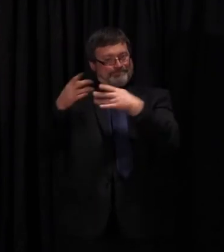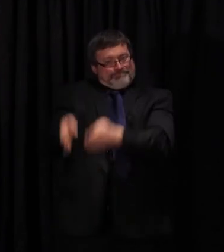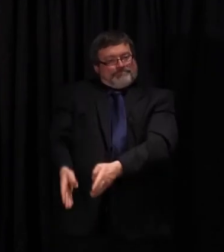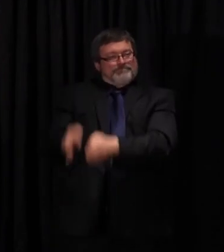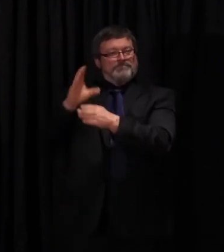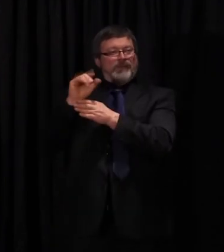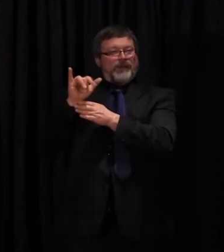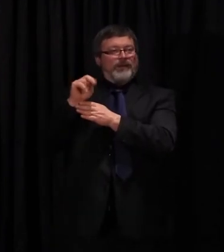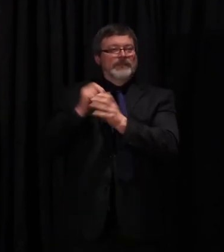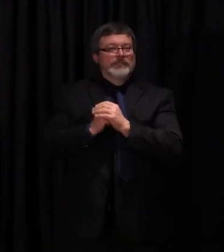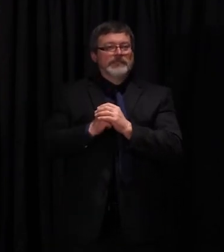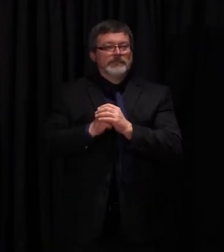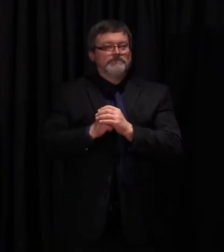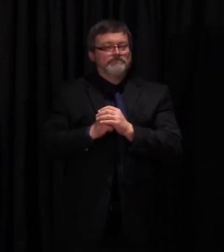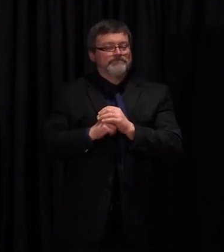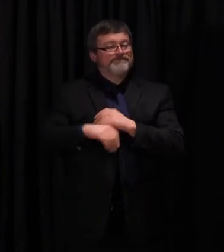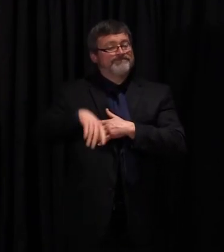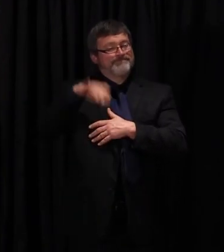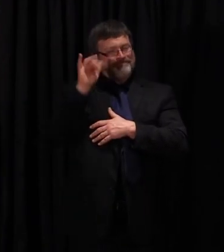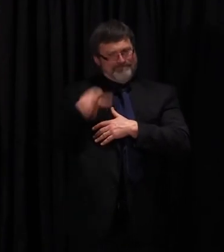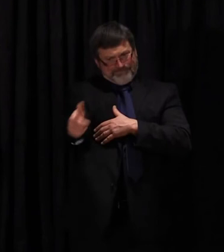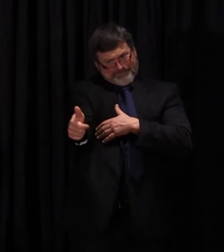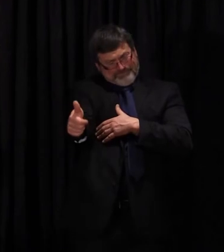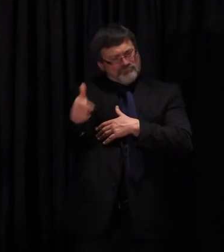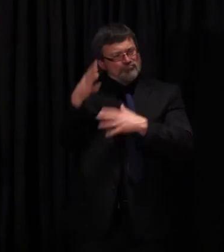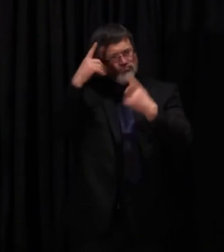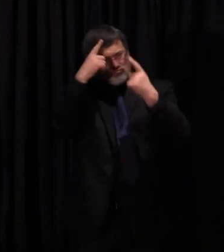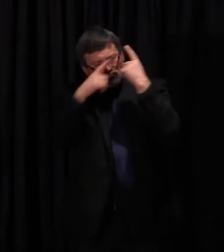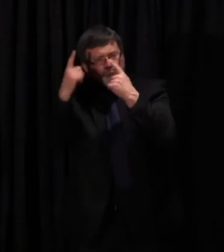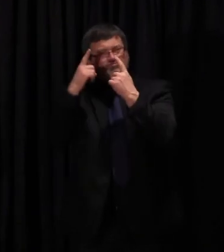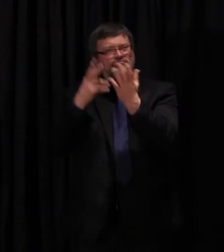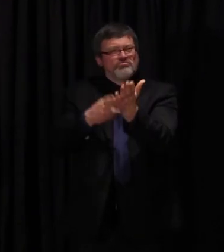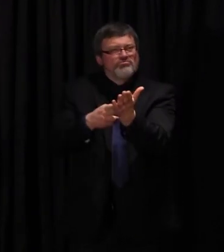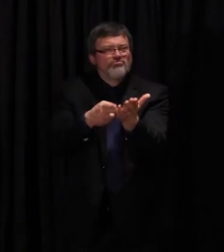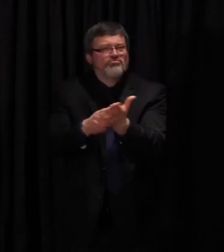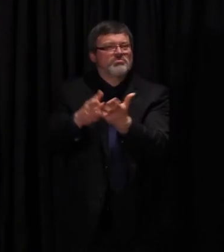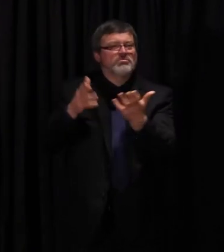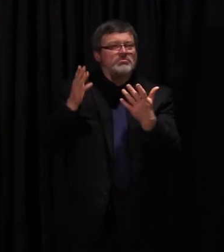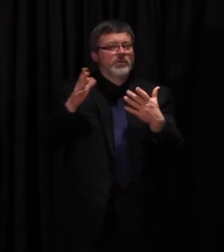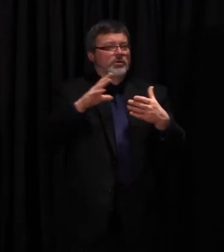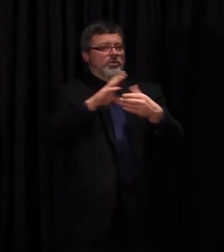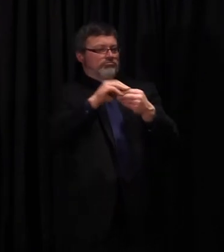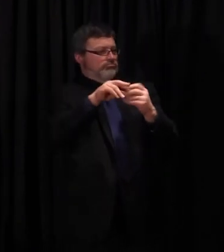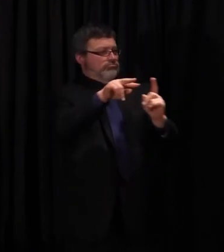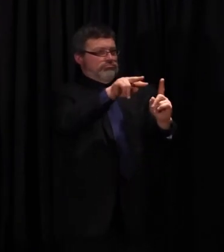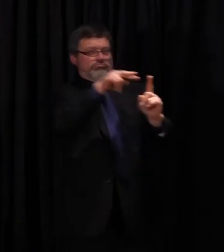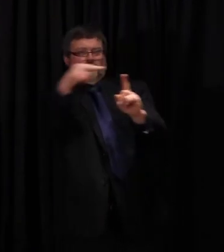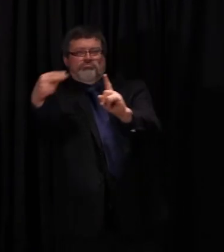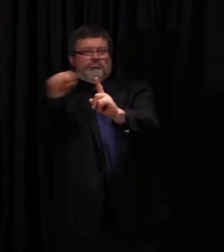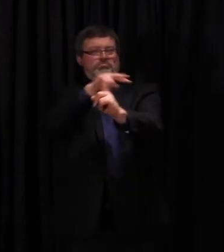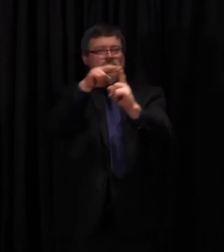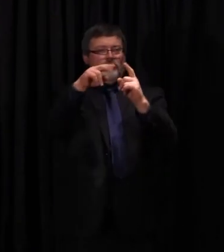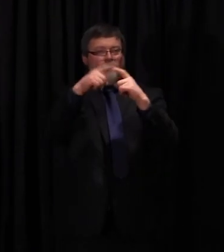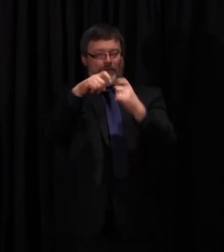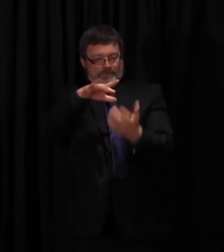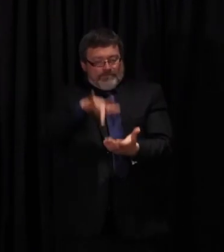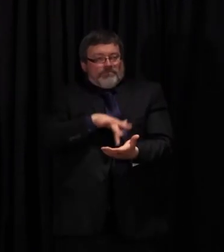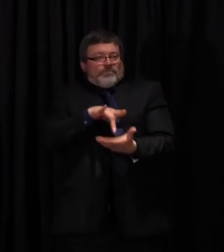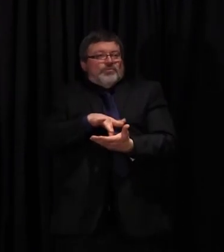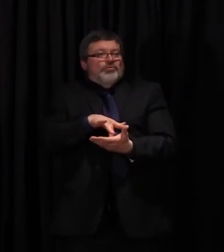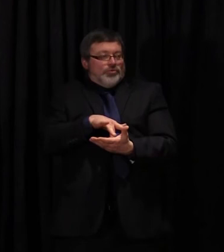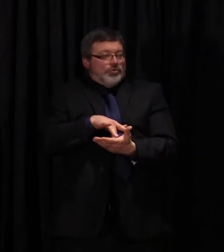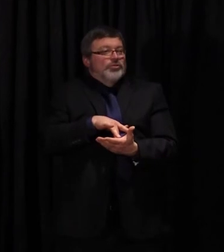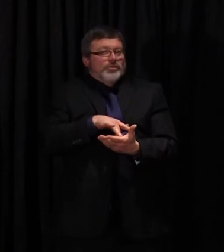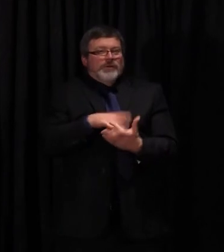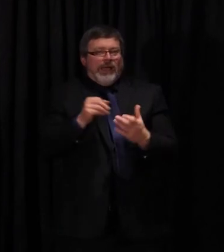With a thoughtful and honest approach, he viewed the world from the center and always looked both ways before making